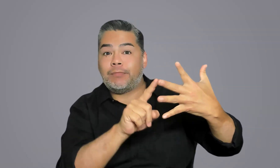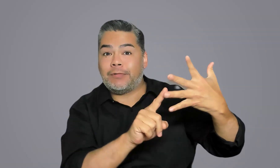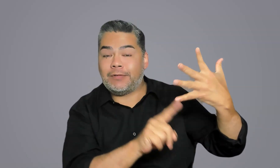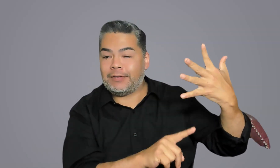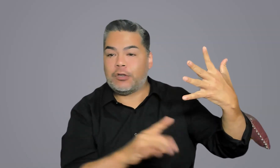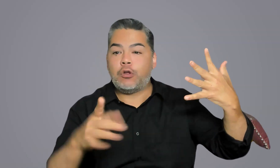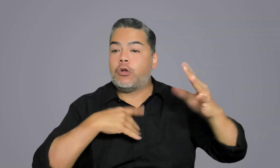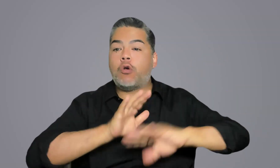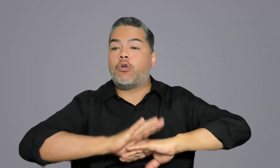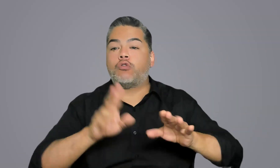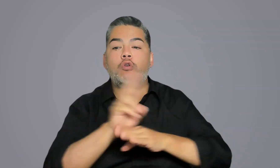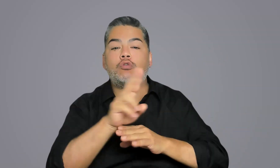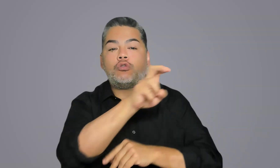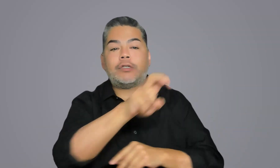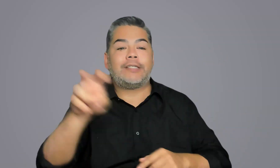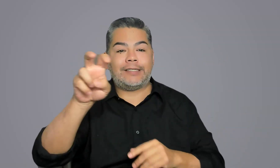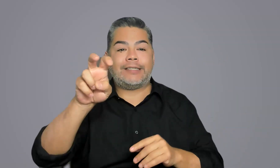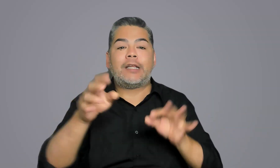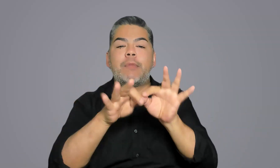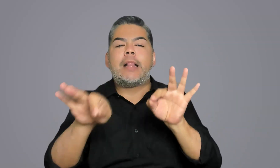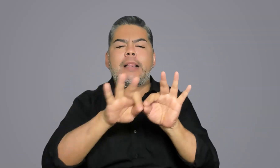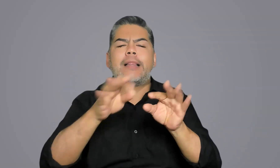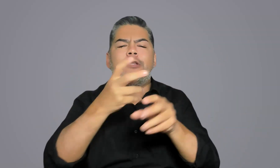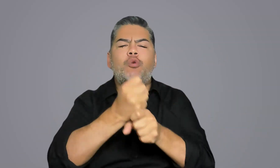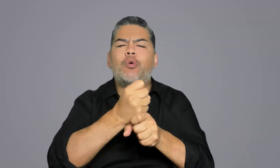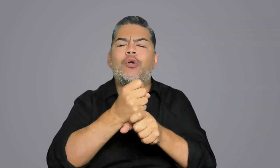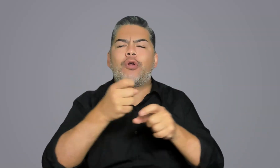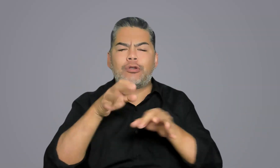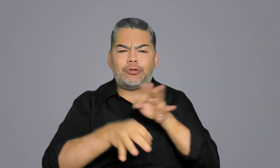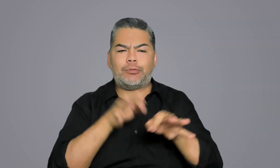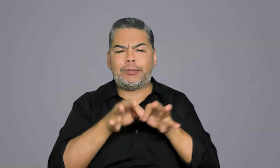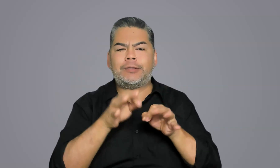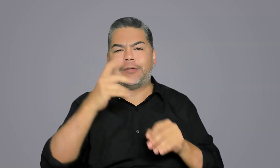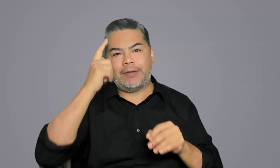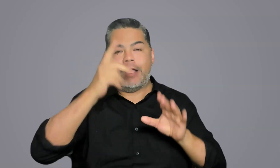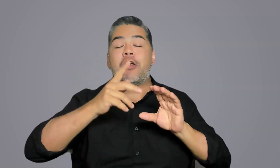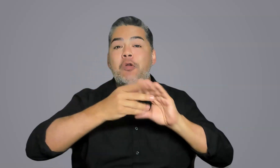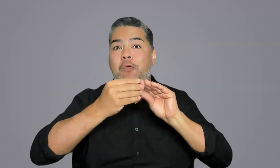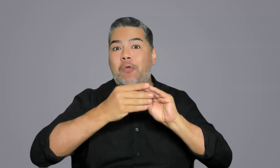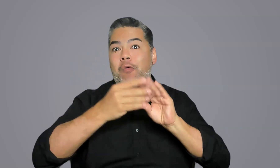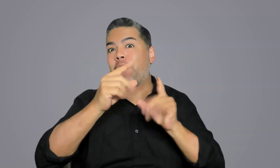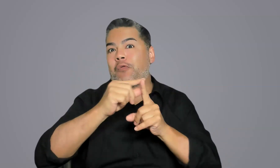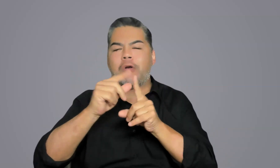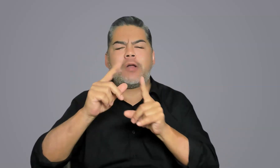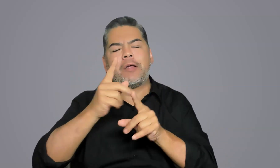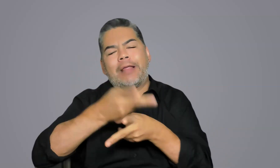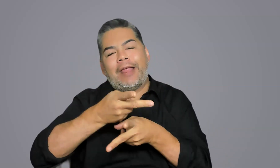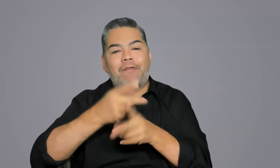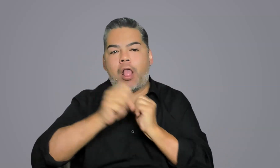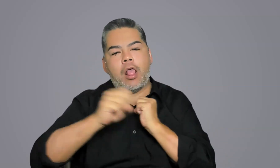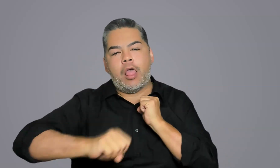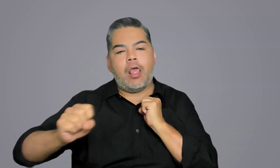transitions, keep links short and descriptive, be mindful of your jargon, and as we've said, make sure your slide titles are unique. They're